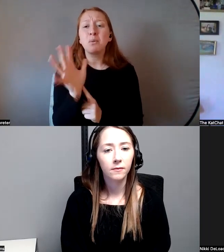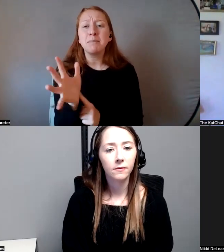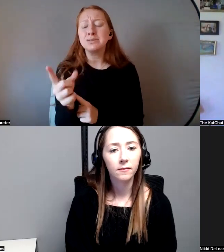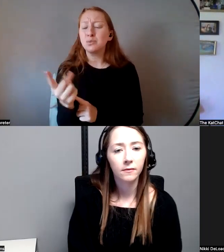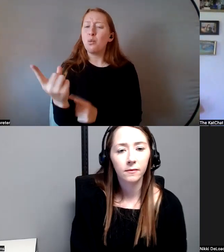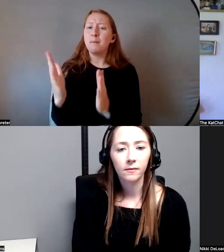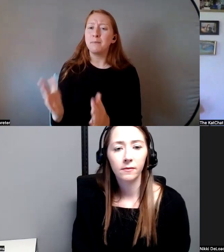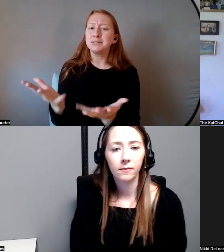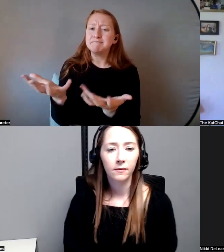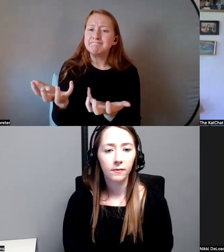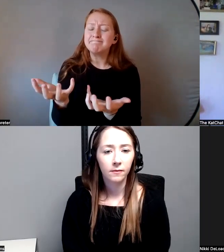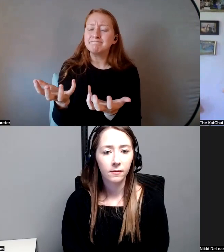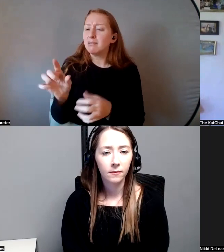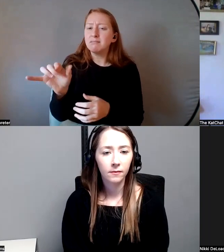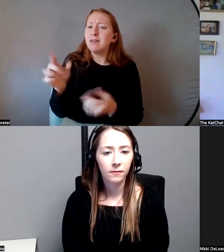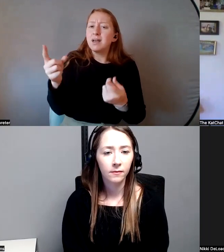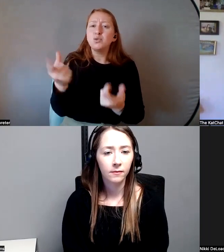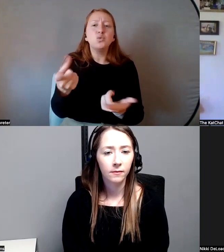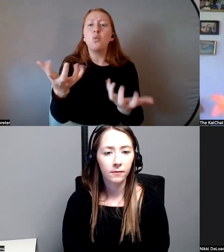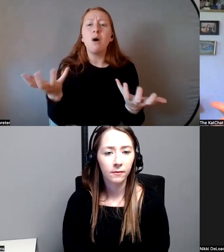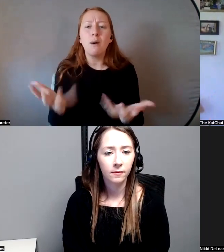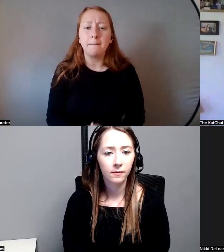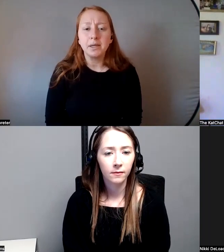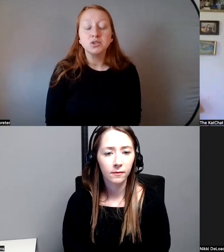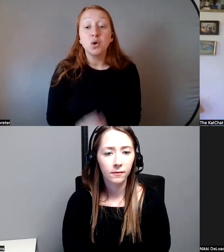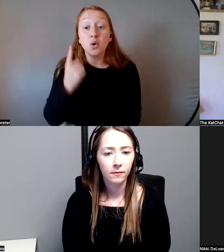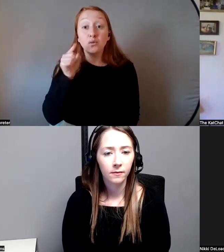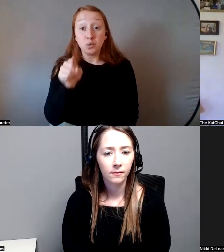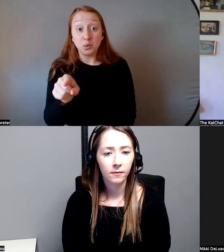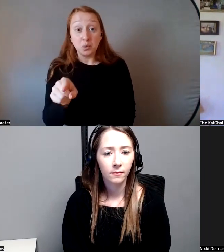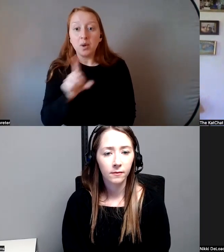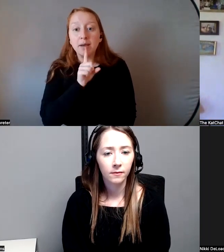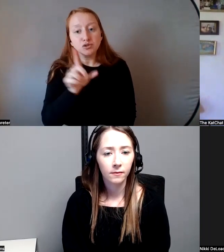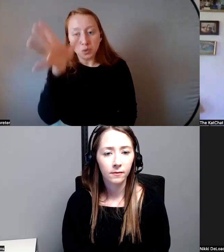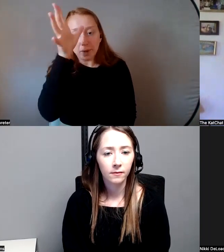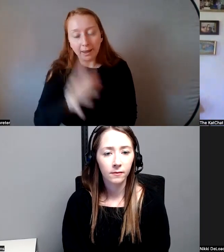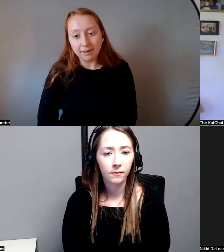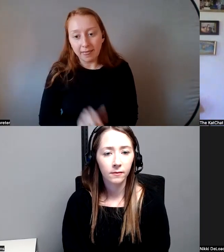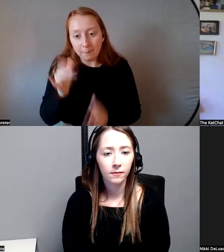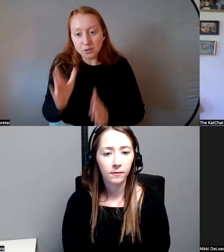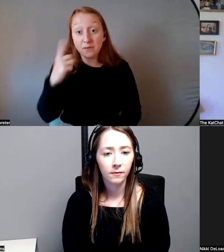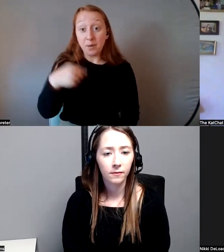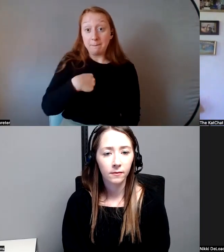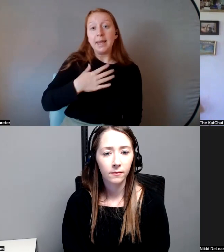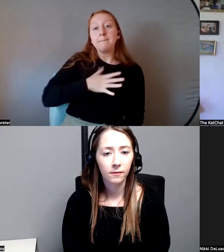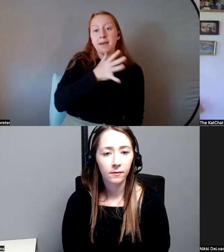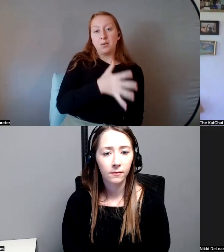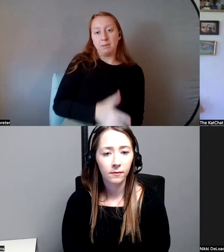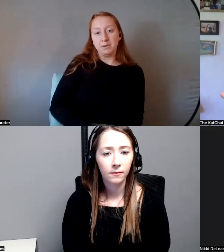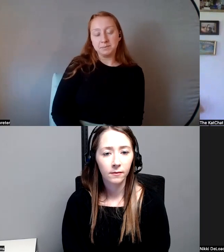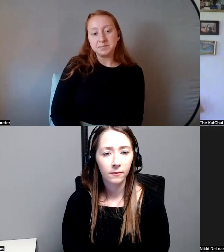person, what would it be? So obviously for you, I'm sure it's your dad. For me, it would be my grandmother.